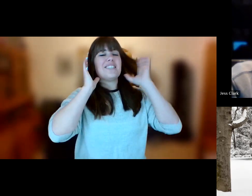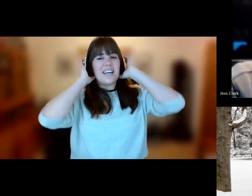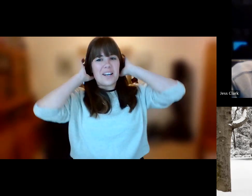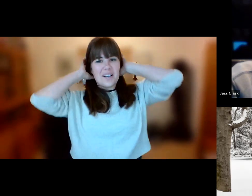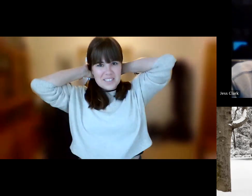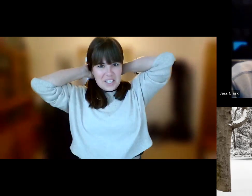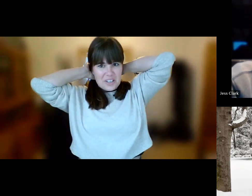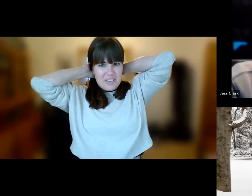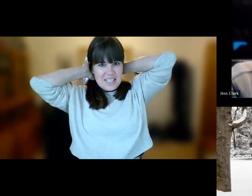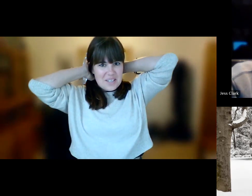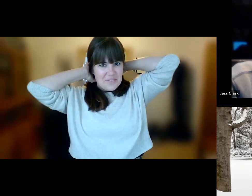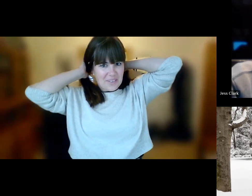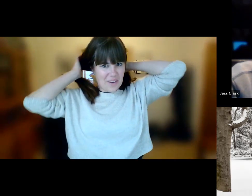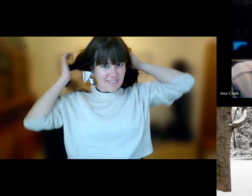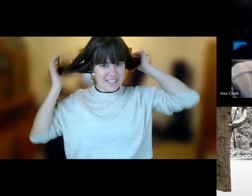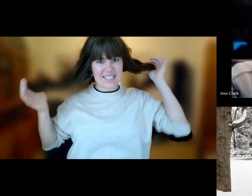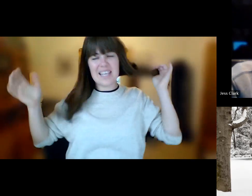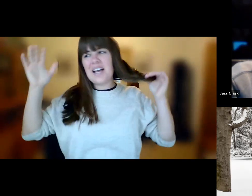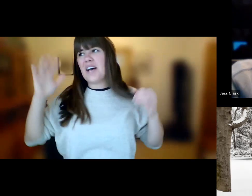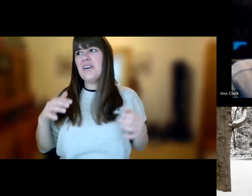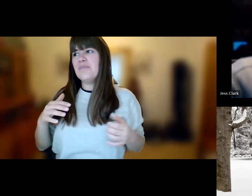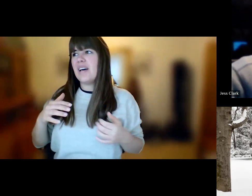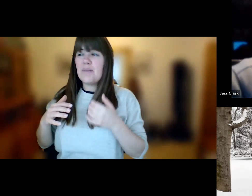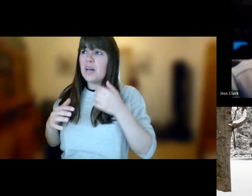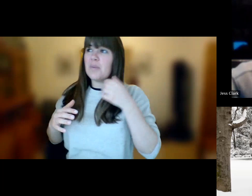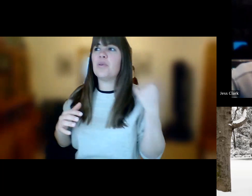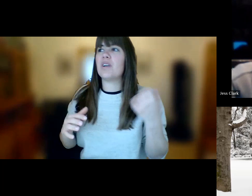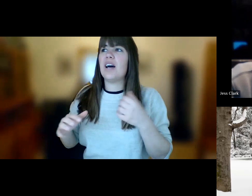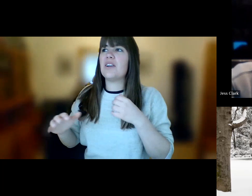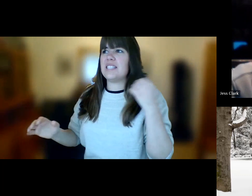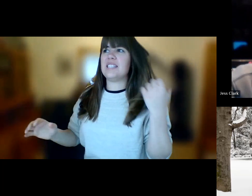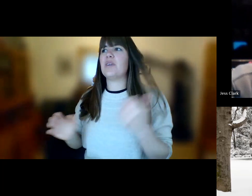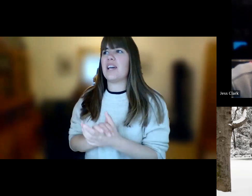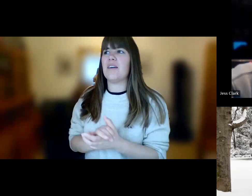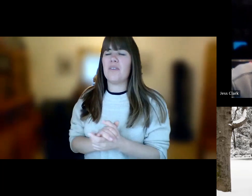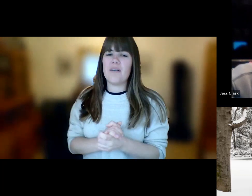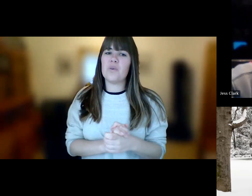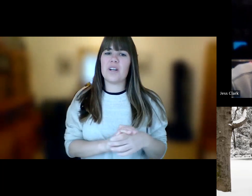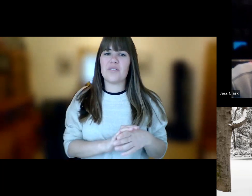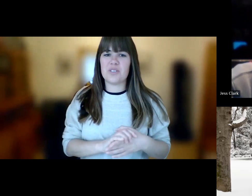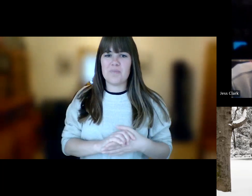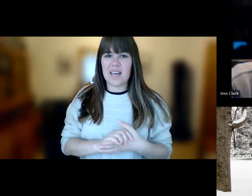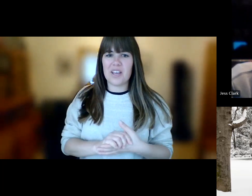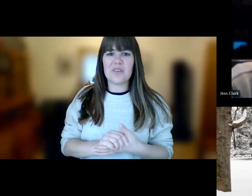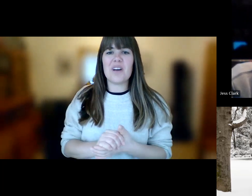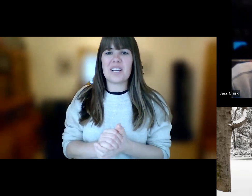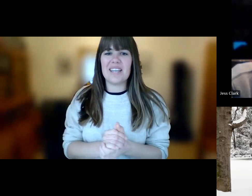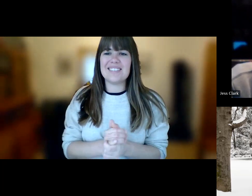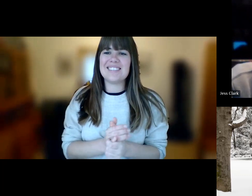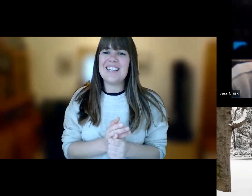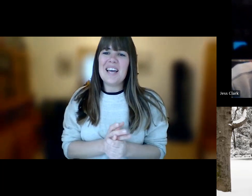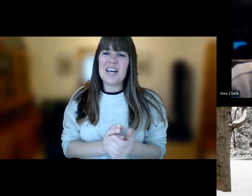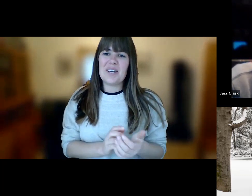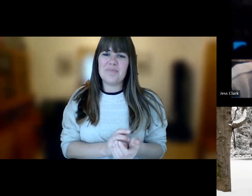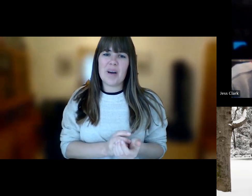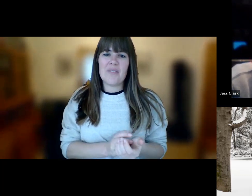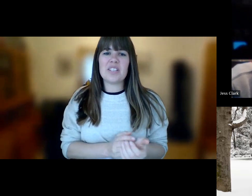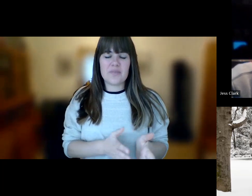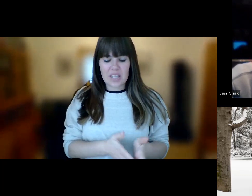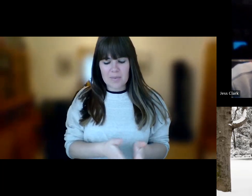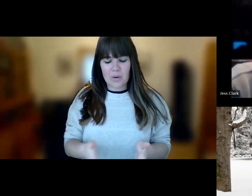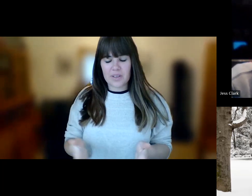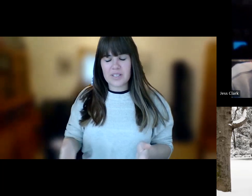on my to-do list. I'd love to kind of create something where it is, and there might be more online already, but yeah, I haven't got one off the top of my head that I could recommend.